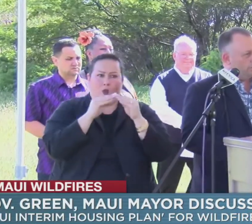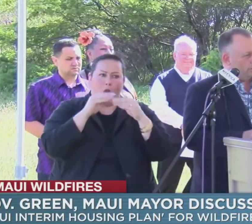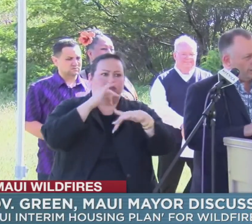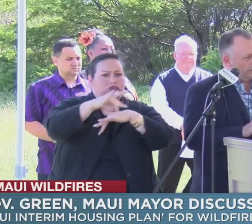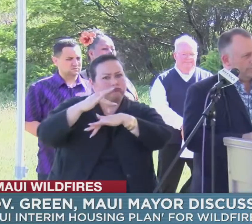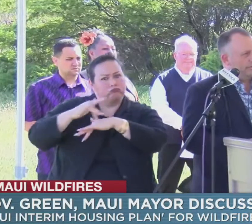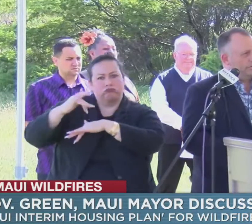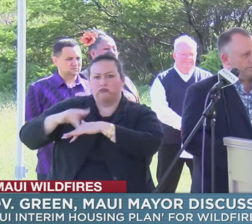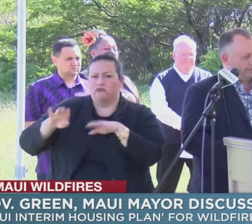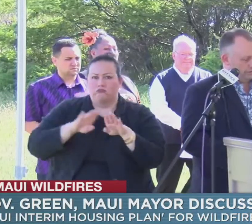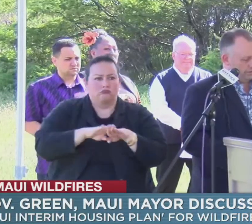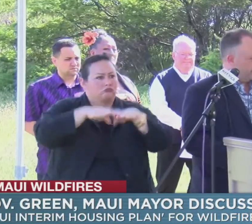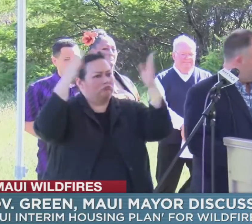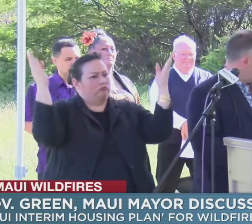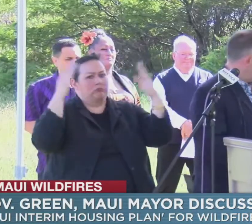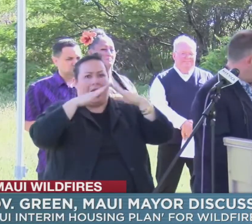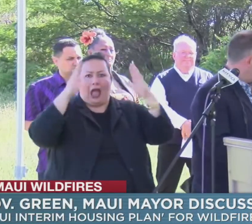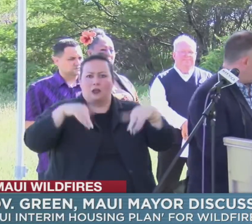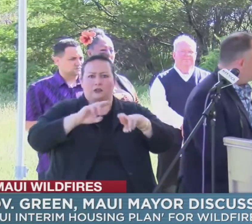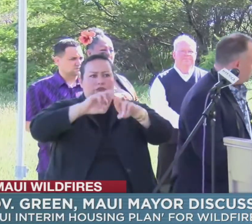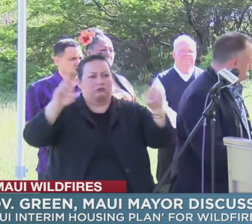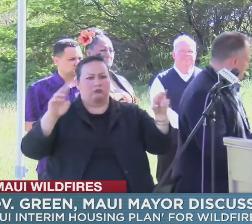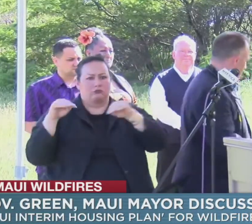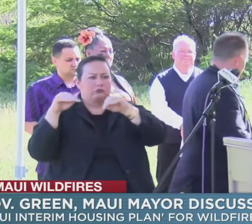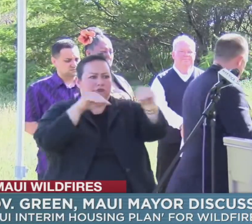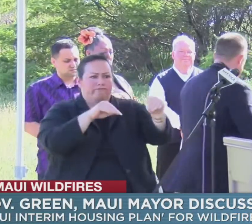people so that we are stable for these 2 years.